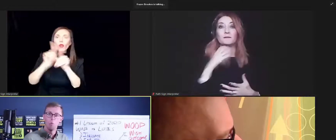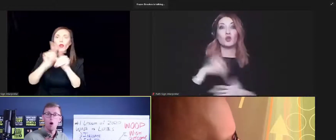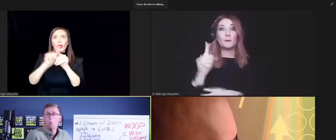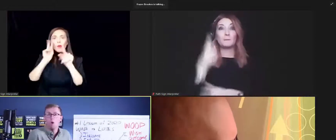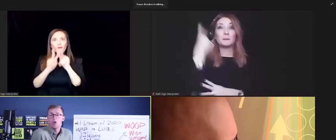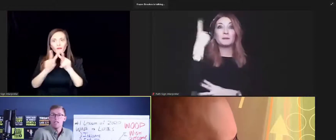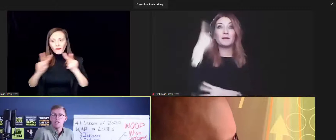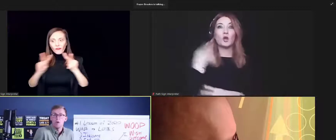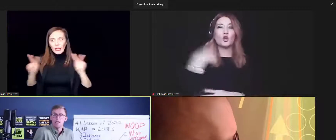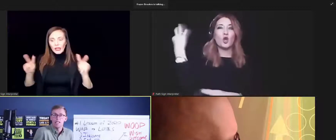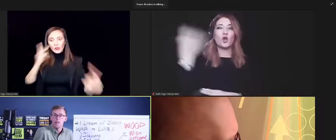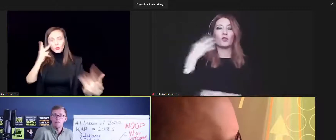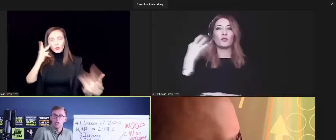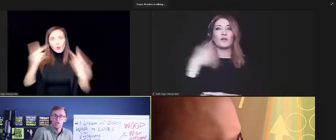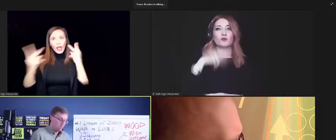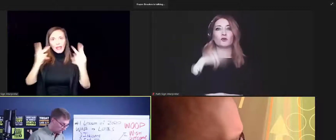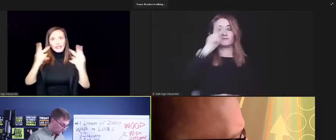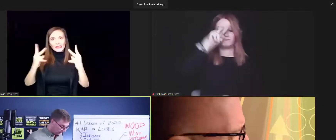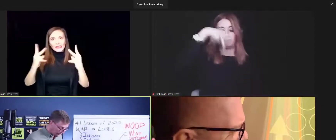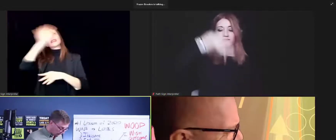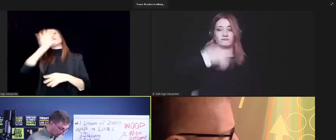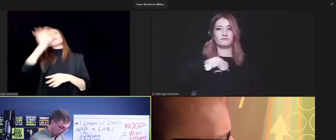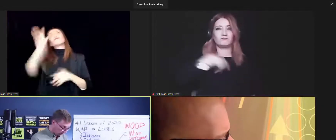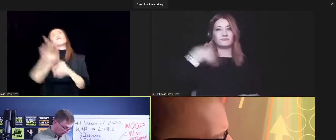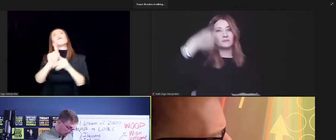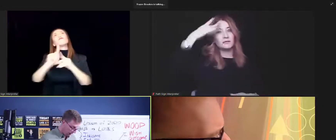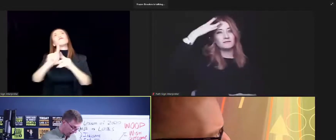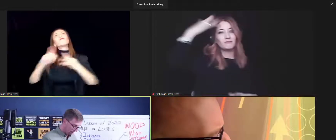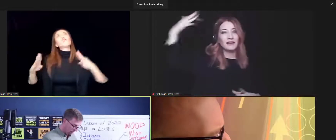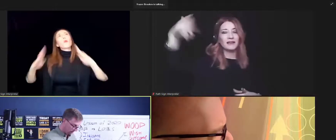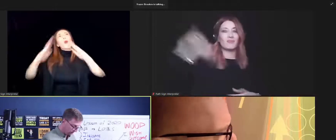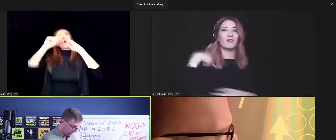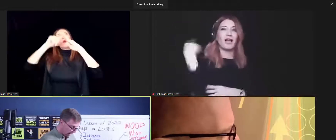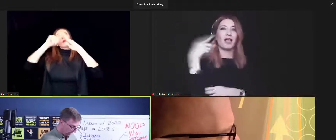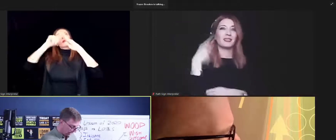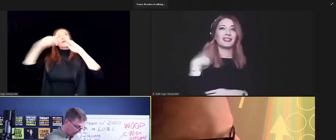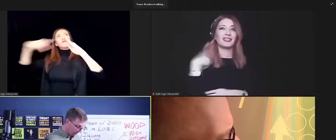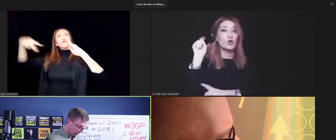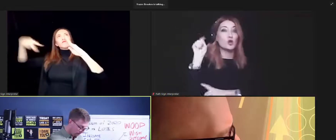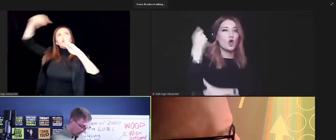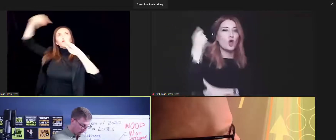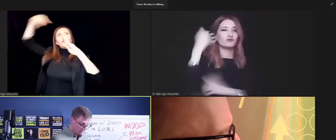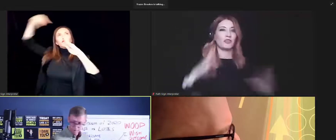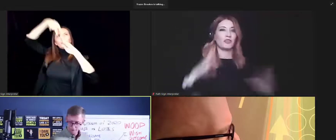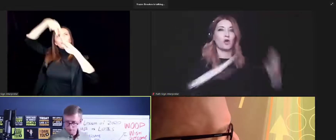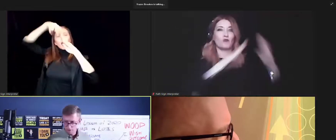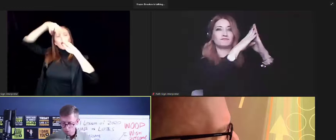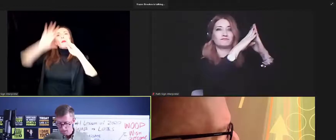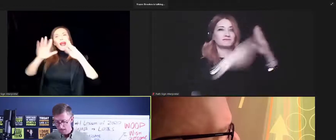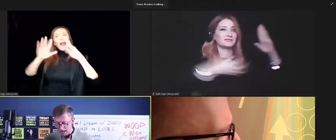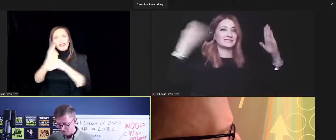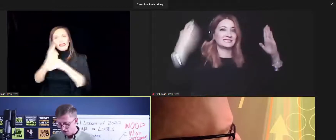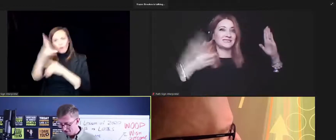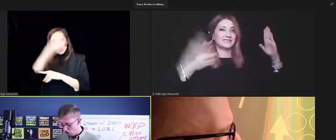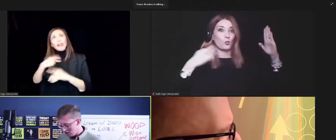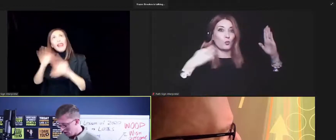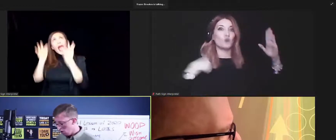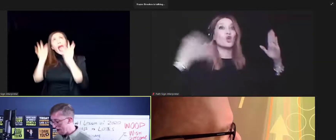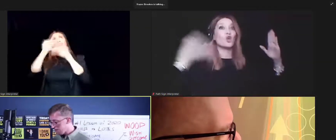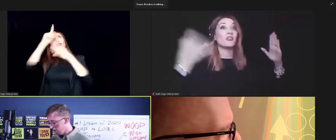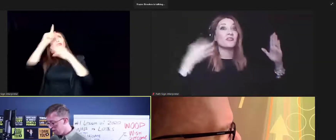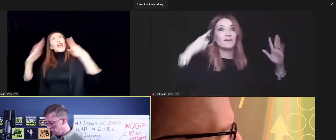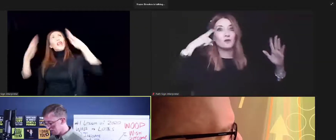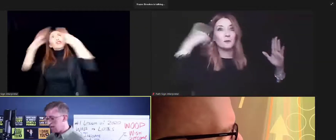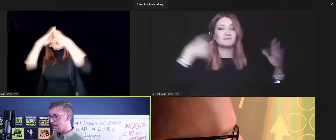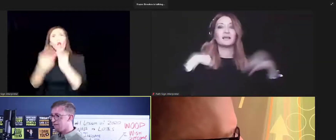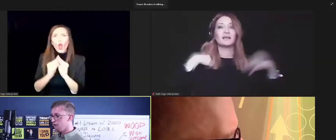with what do you need to do to get to Everest? Left foot forward, right foot forward. Left foot forward, right foot forward. Left foot forward, right